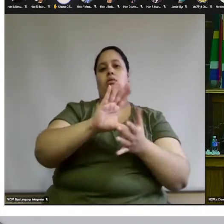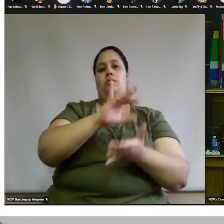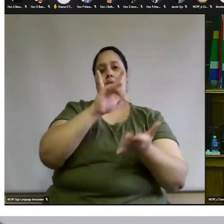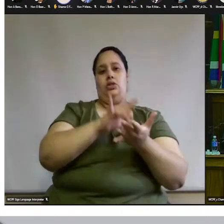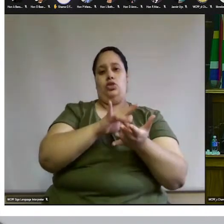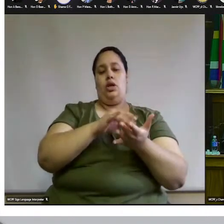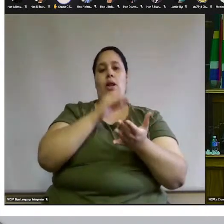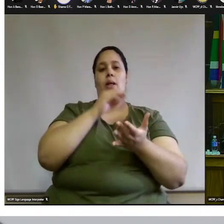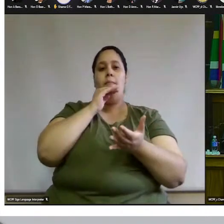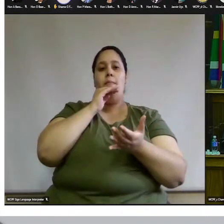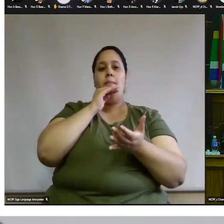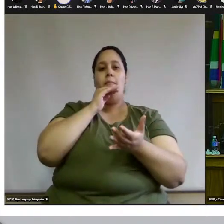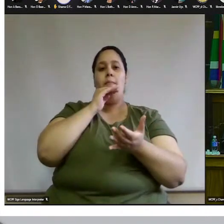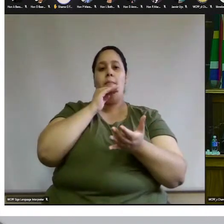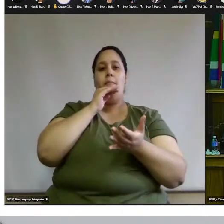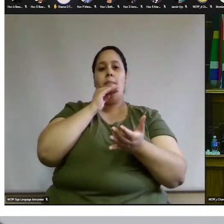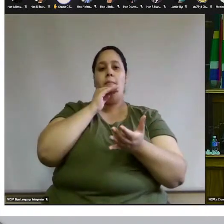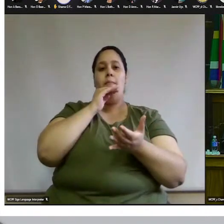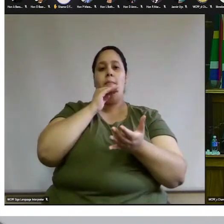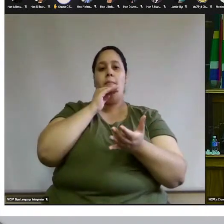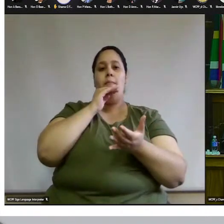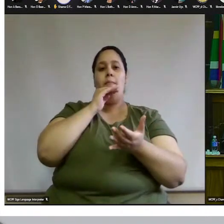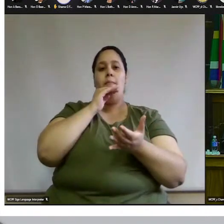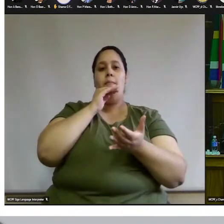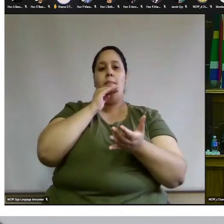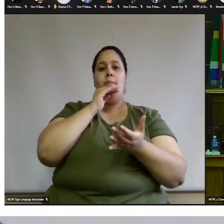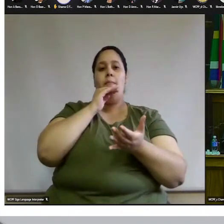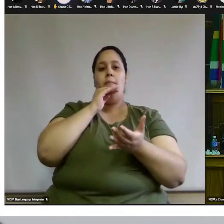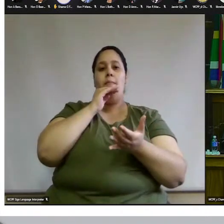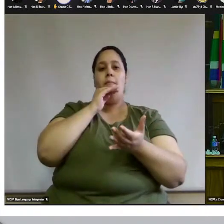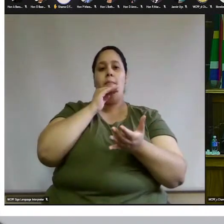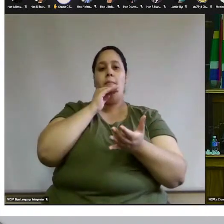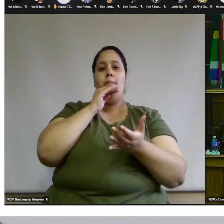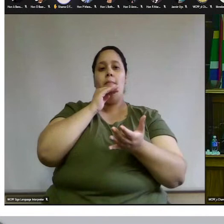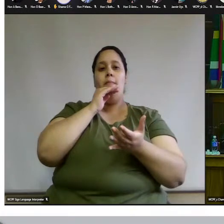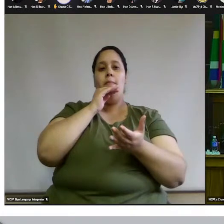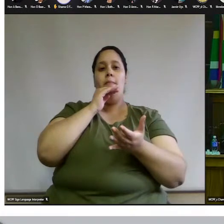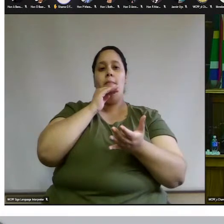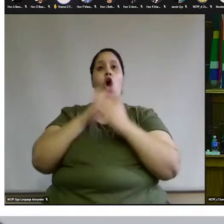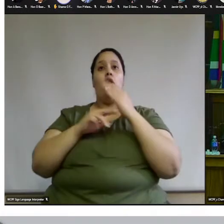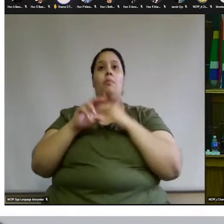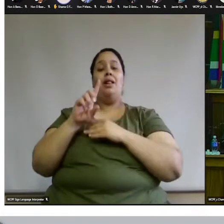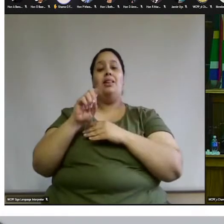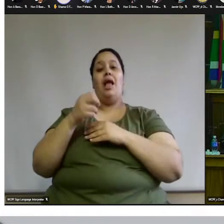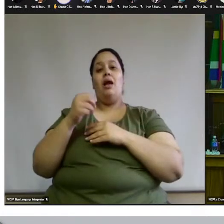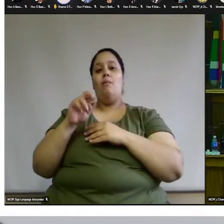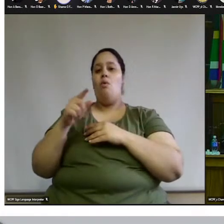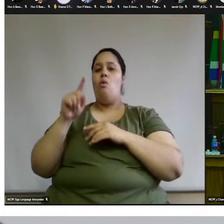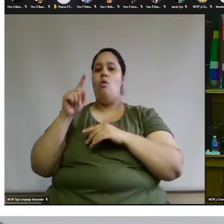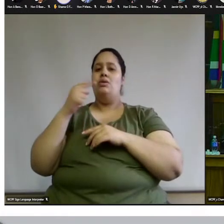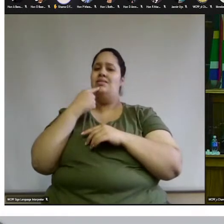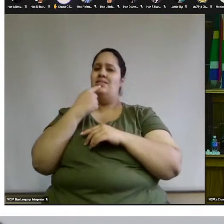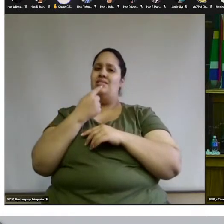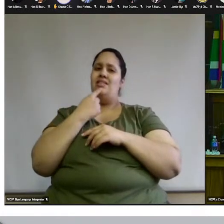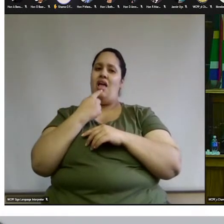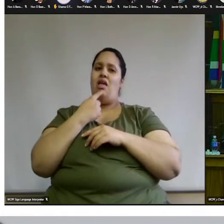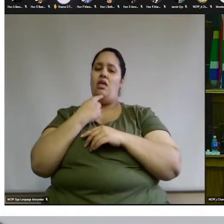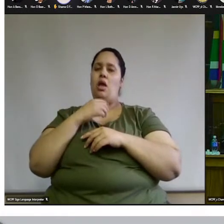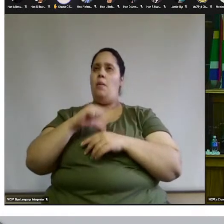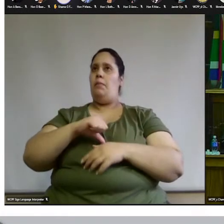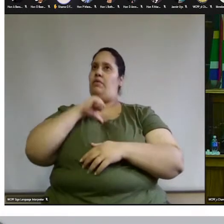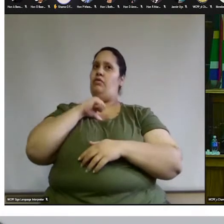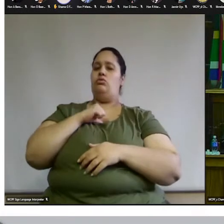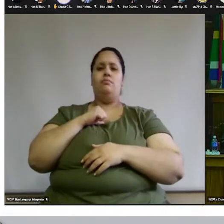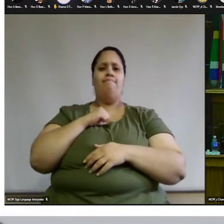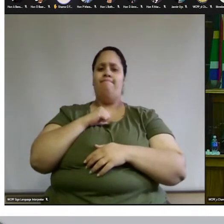have mainstreamed. I also think it is disingenuous of the Honourable Doug Moore to suggest that there is privilege. Just